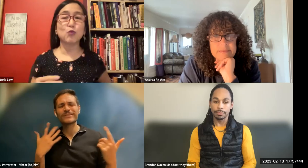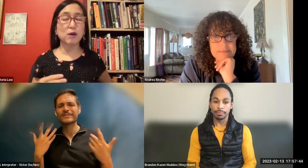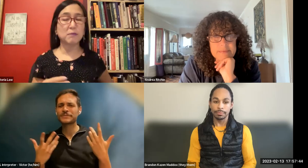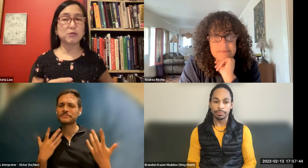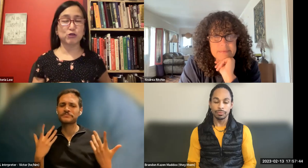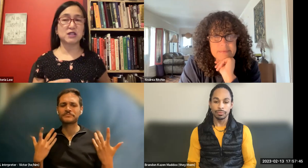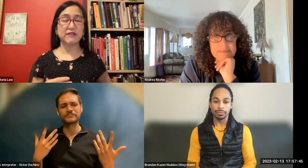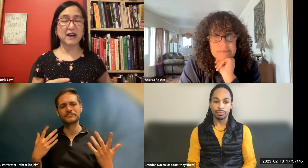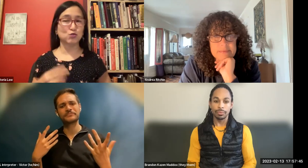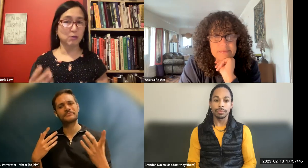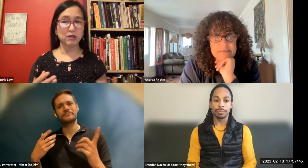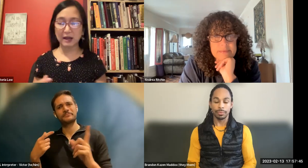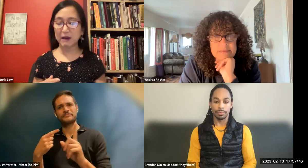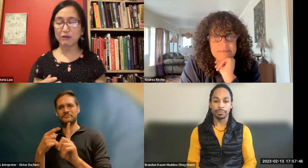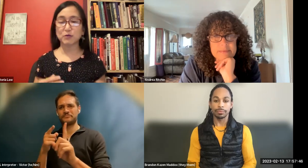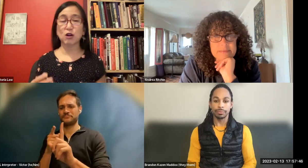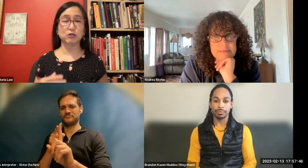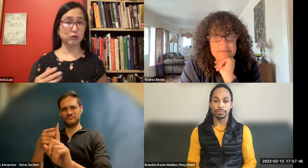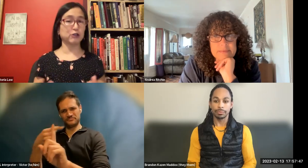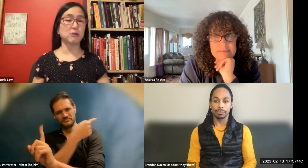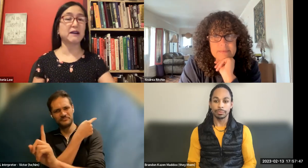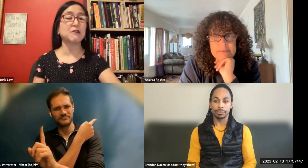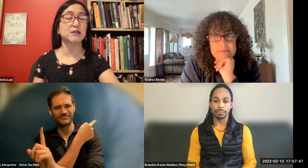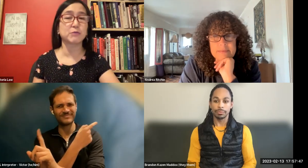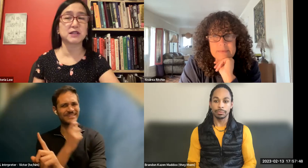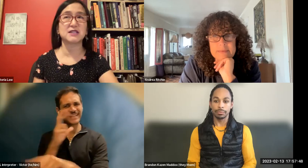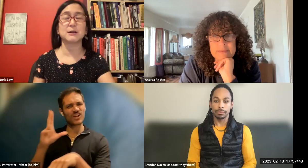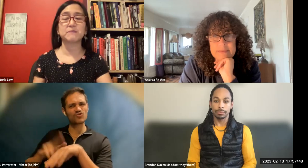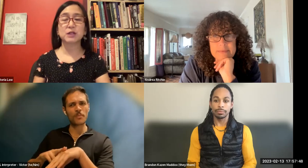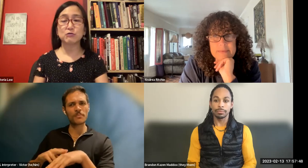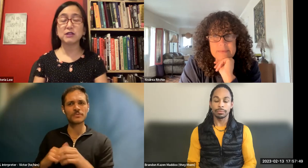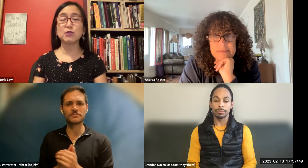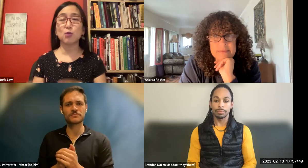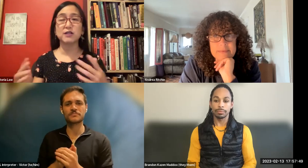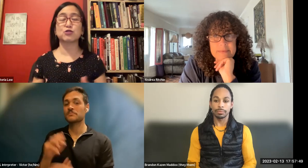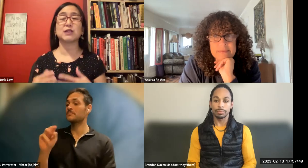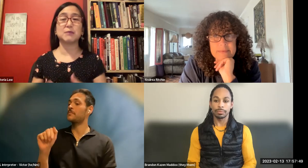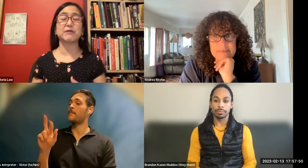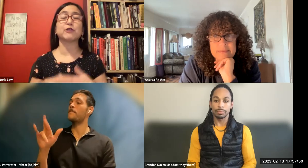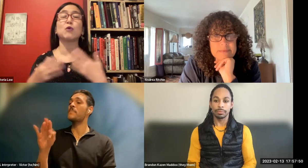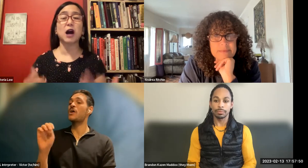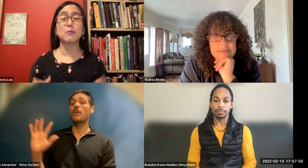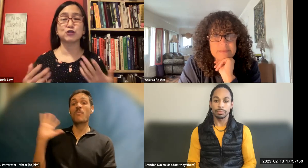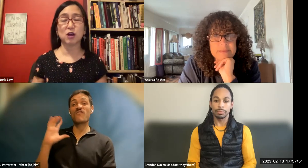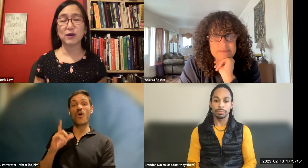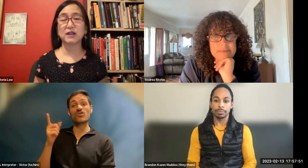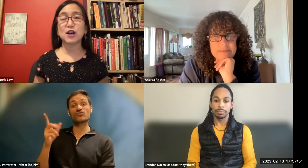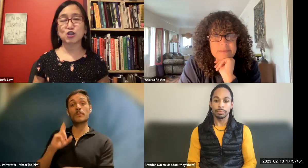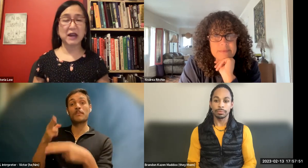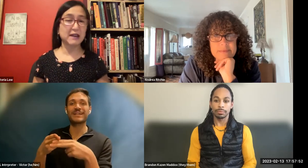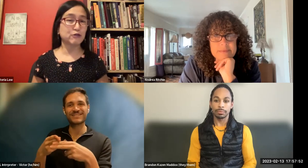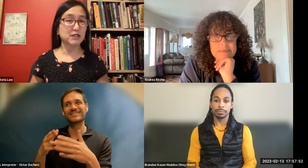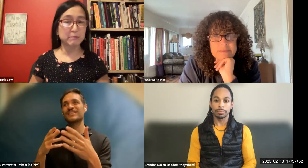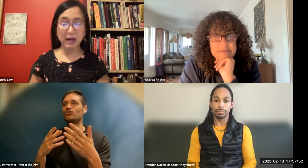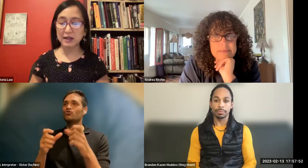deviating from what people perceive as normal. And Mariame talked earlier about how self-policing really was to keep the flow of commerce going.